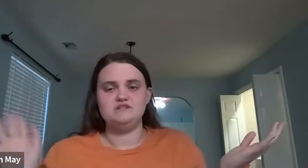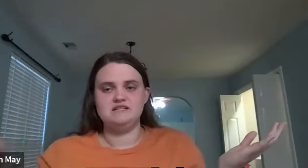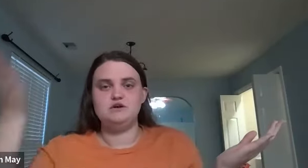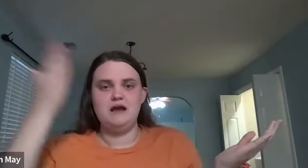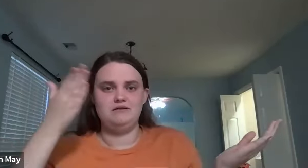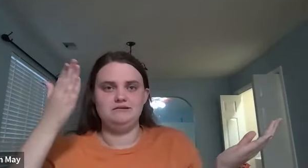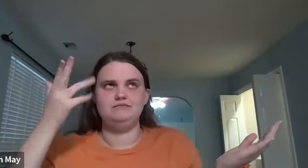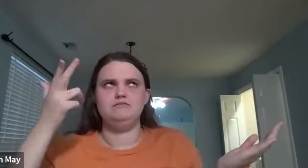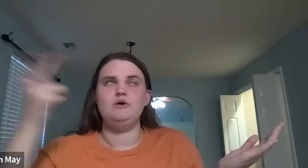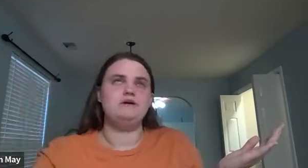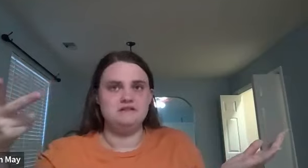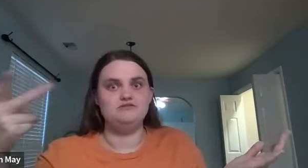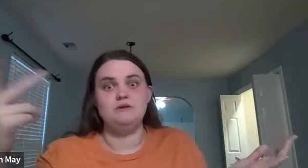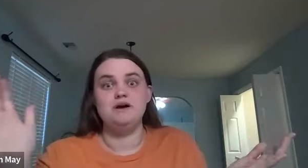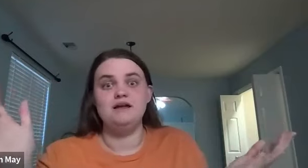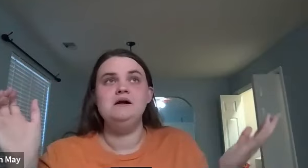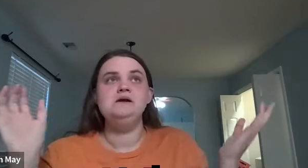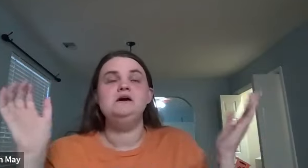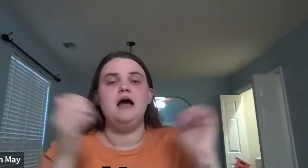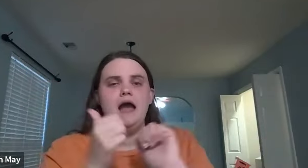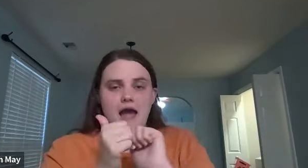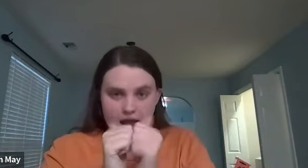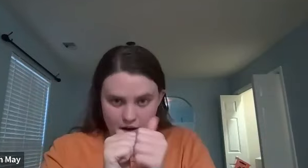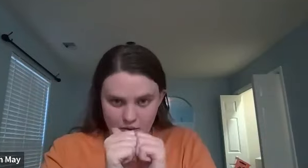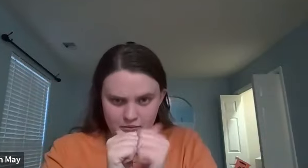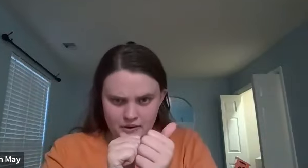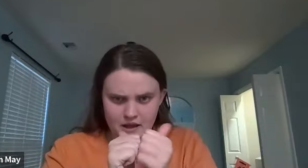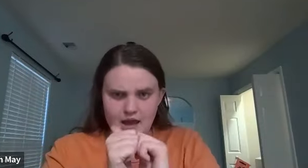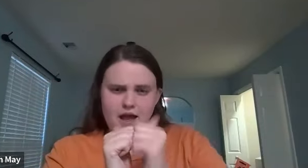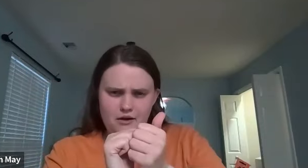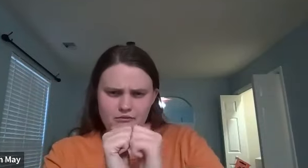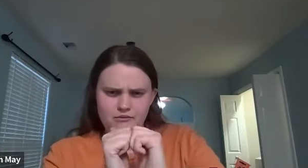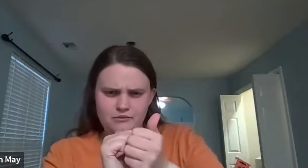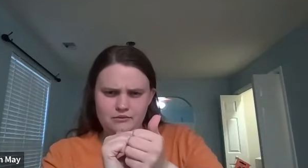let's go back on, well, we only did 3, but how,